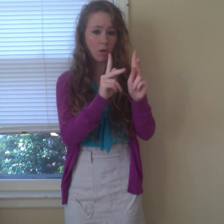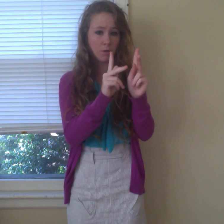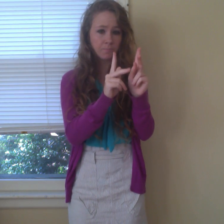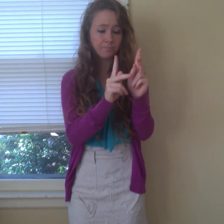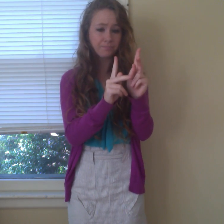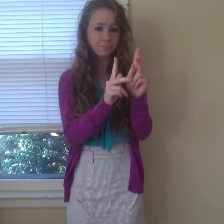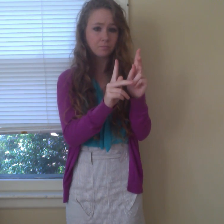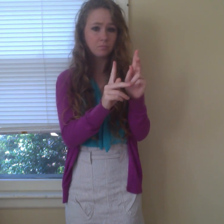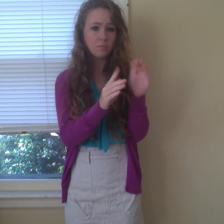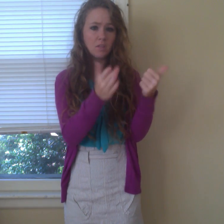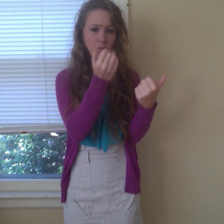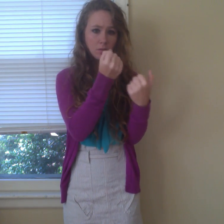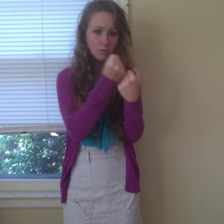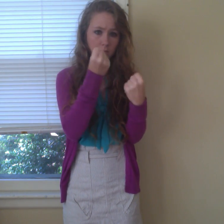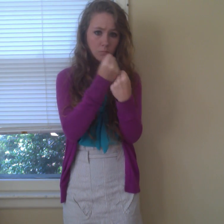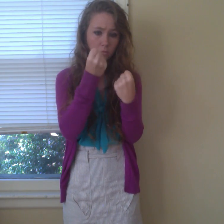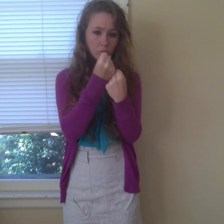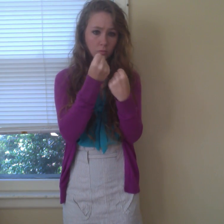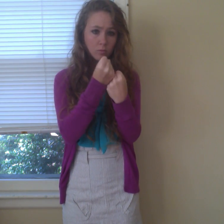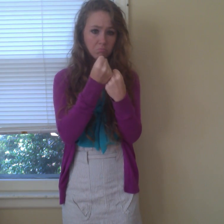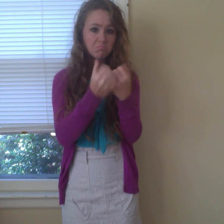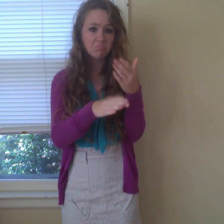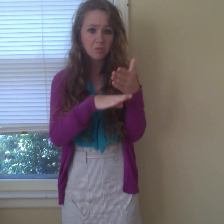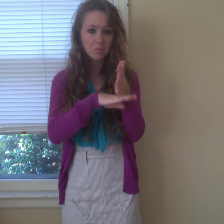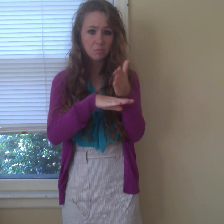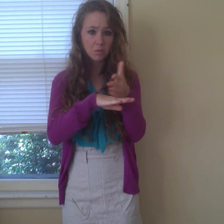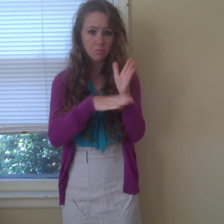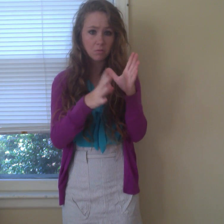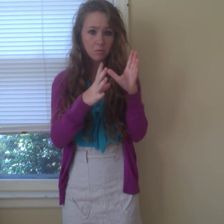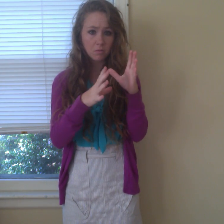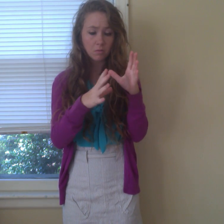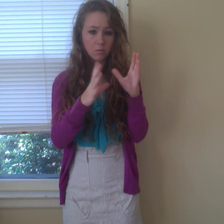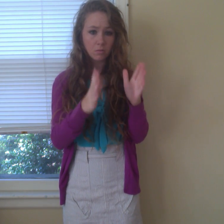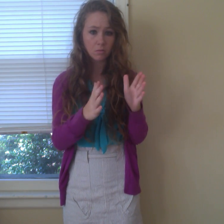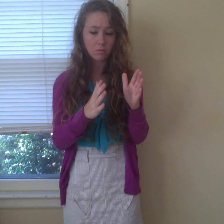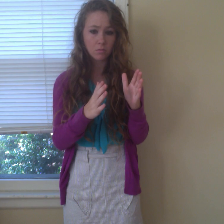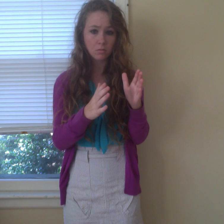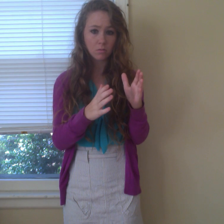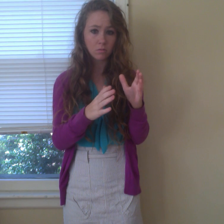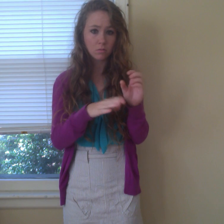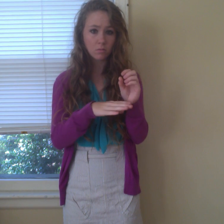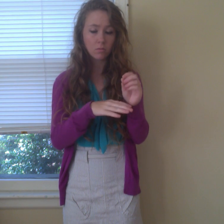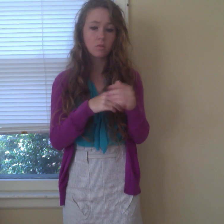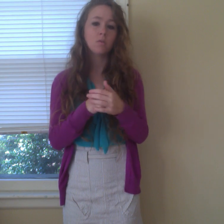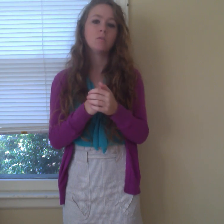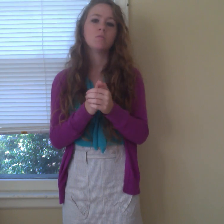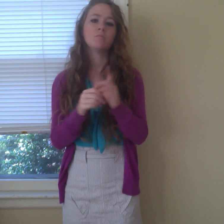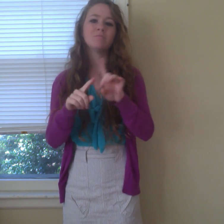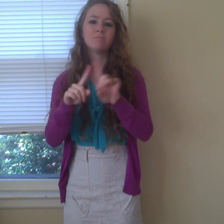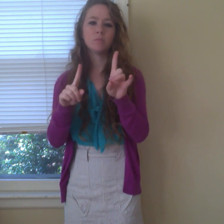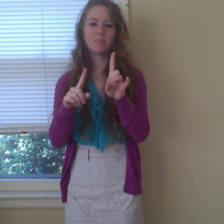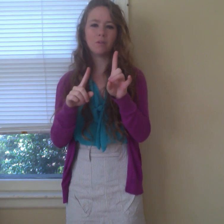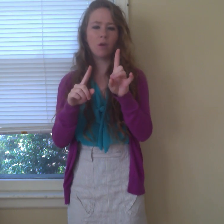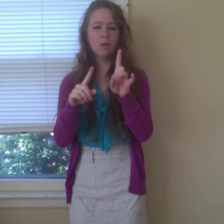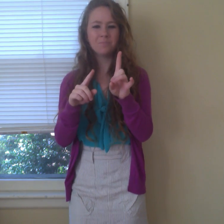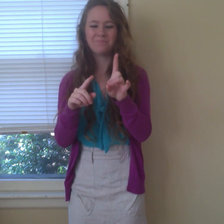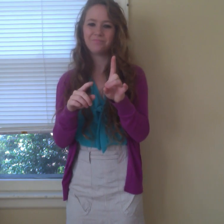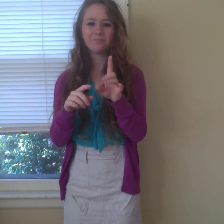one person may be the visible leader. It's ruled by a group. So let's eliminate monarchy, dictatorship, because it never